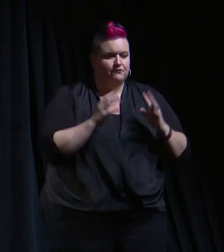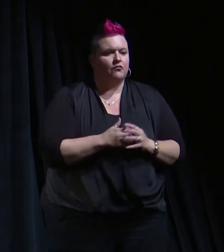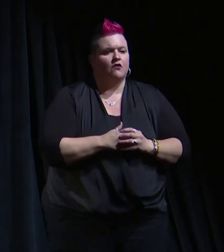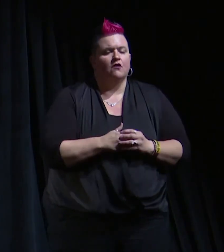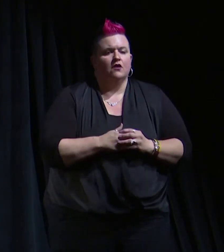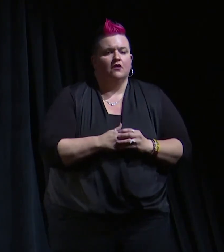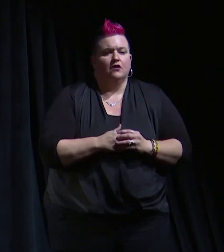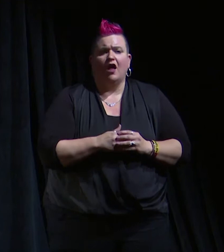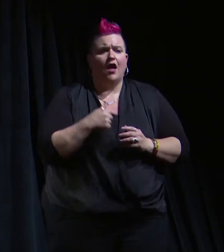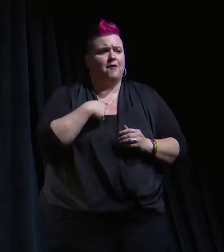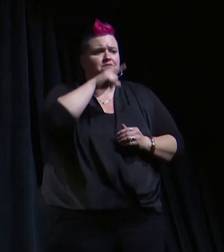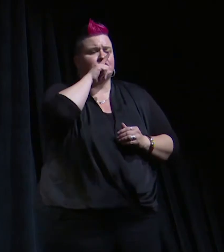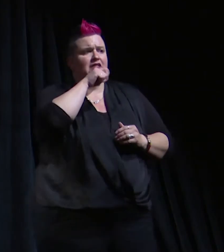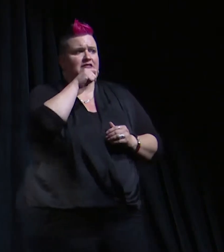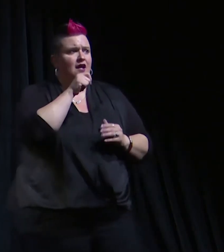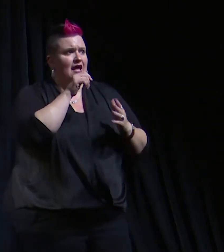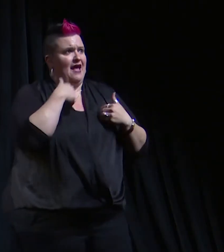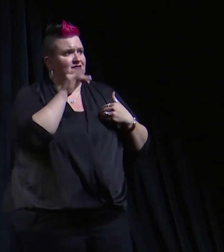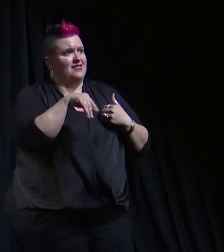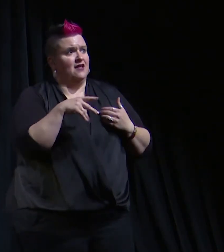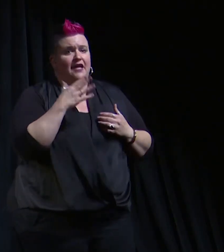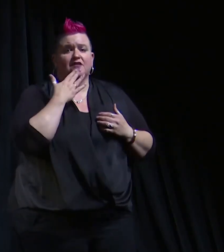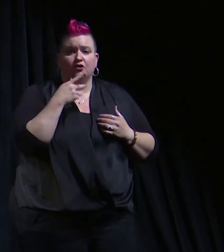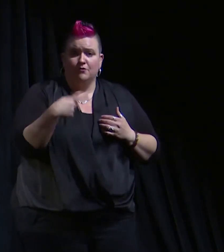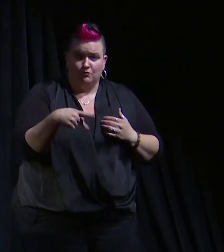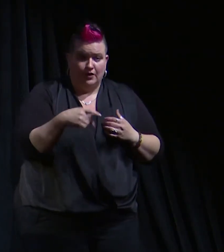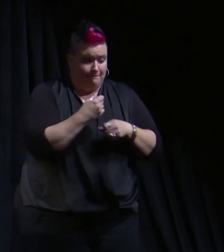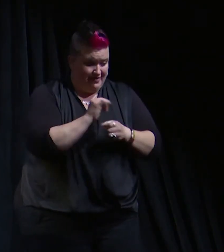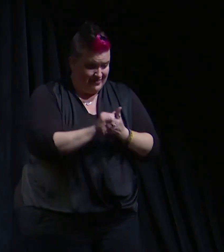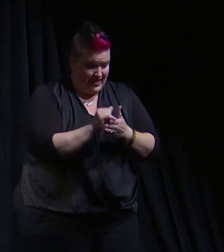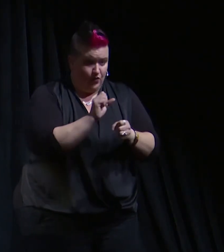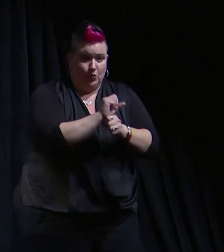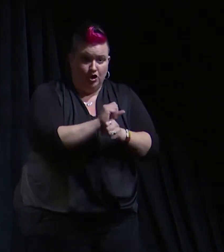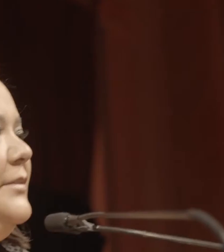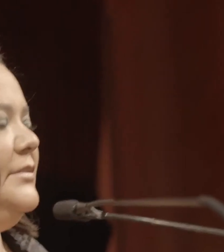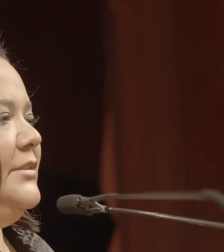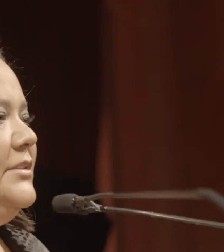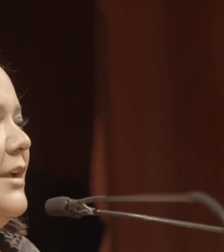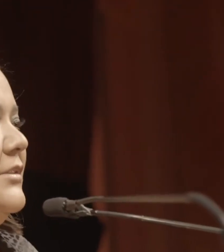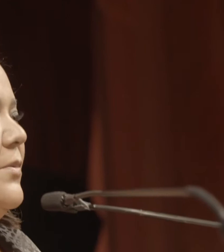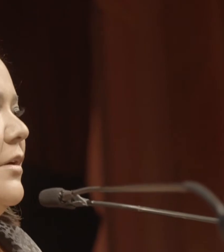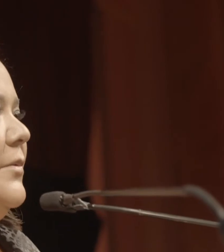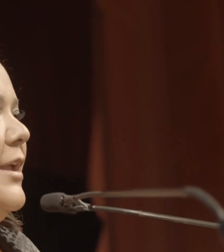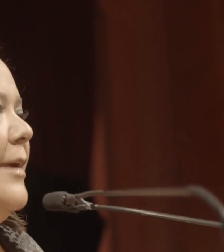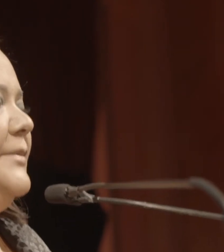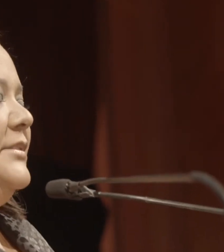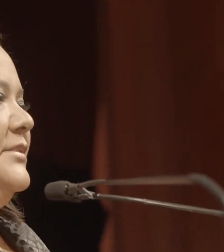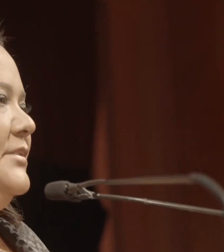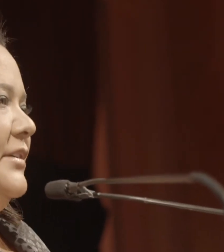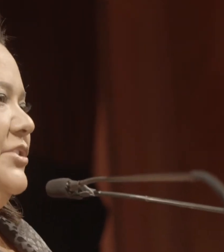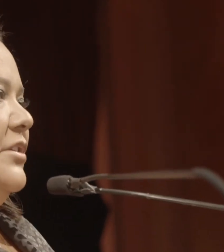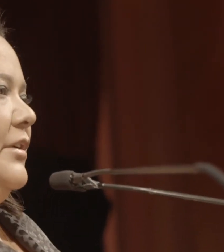I didn't make a work as important as Color Purple, but what happened to Alice Walker, what happened